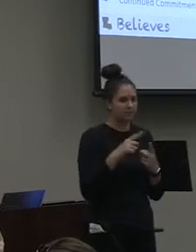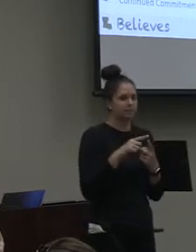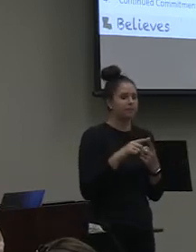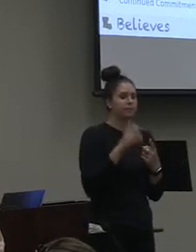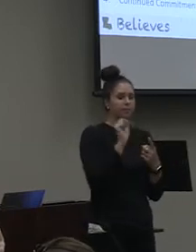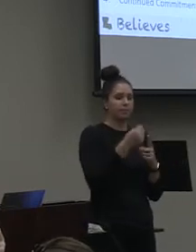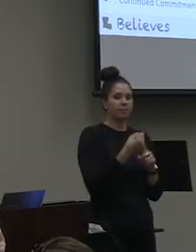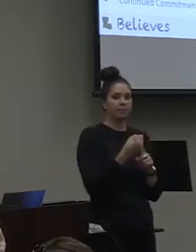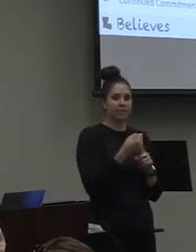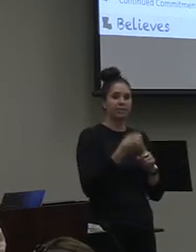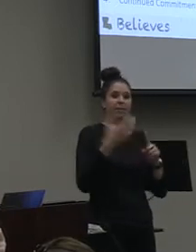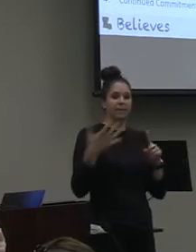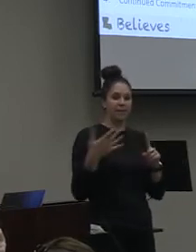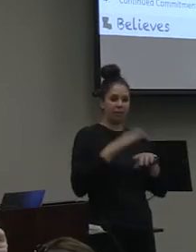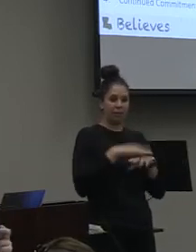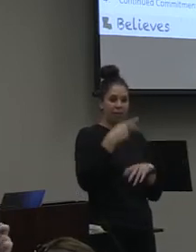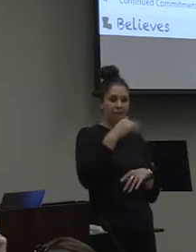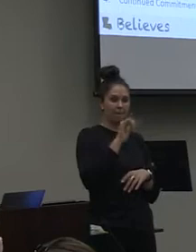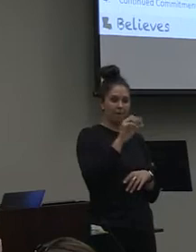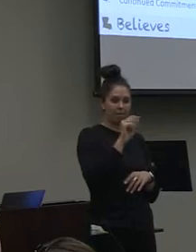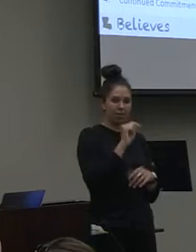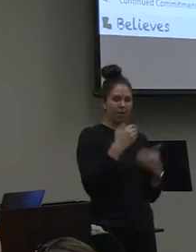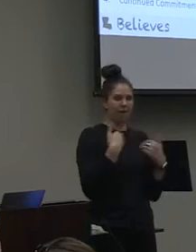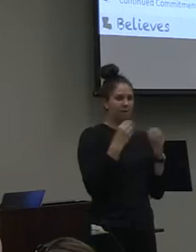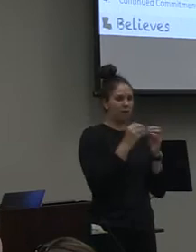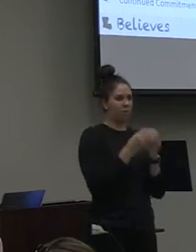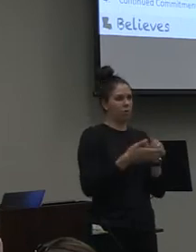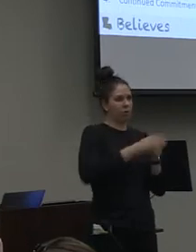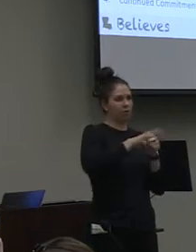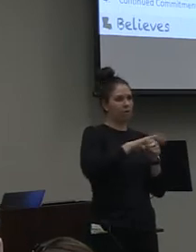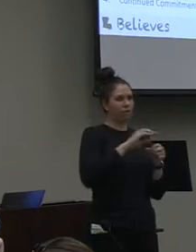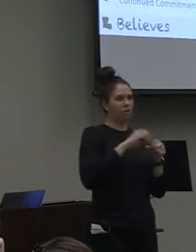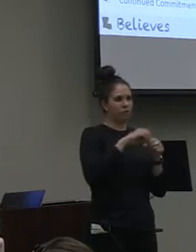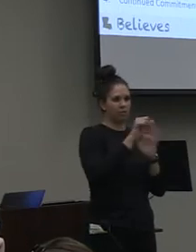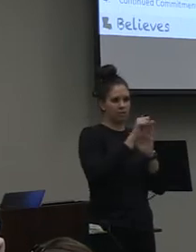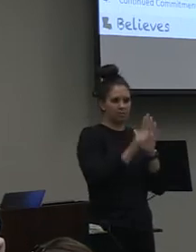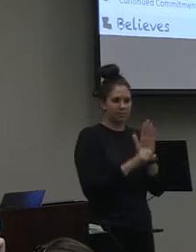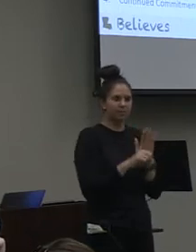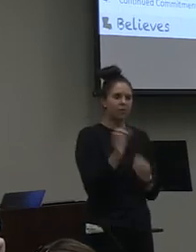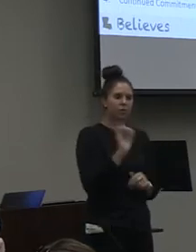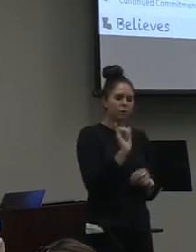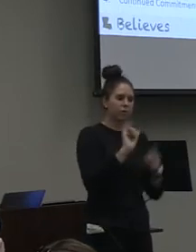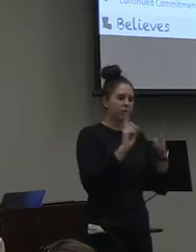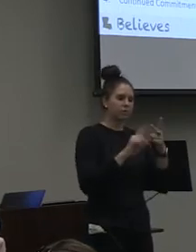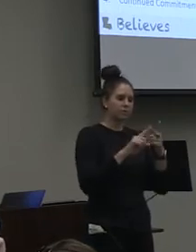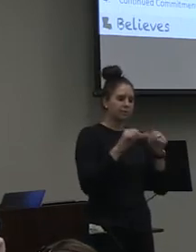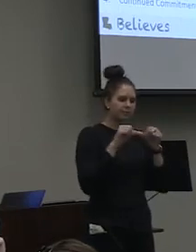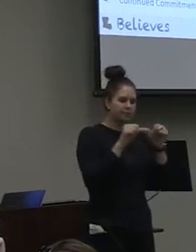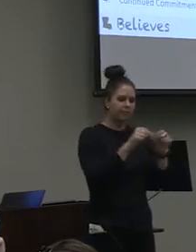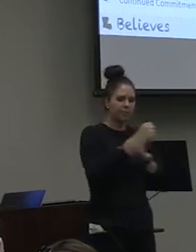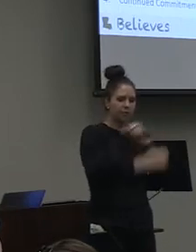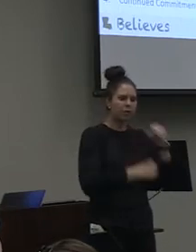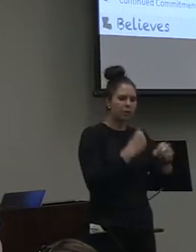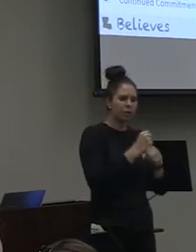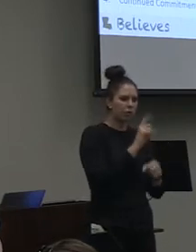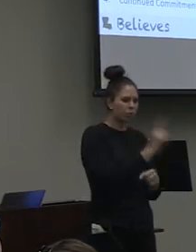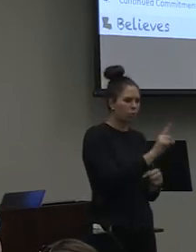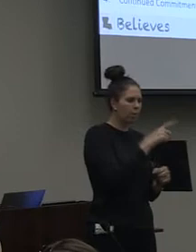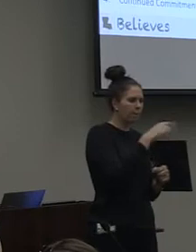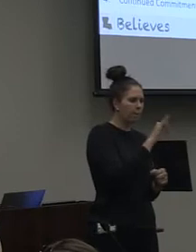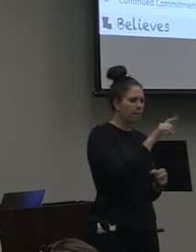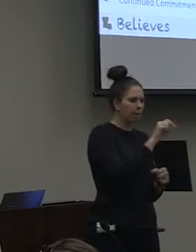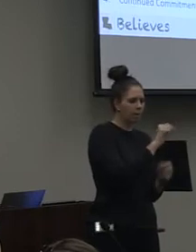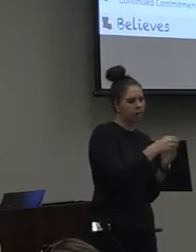expand upon that pilot and have more coverage across the state, and also to continue that year one pilot into year